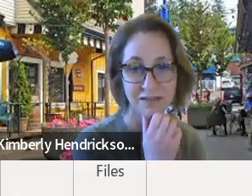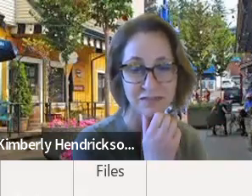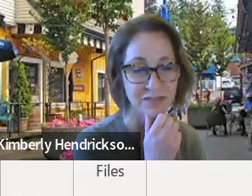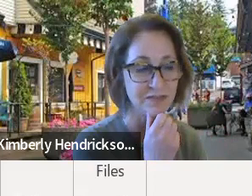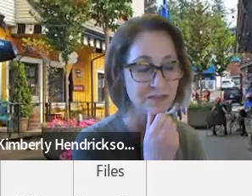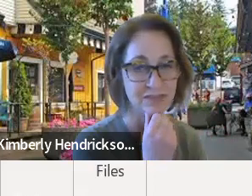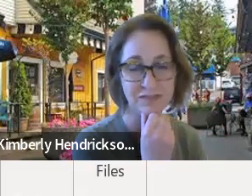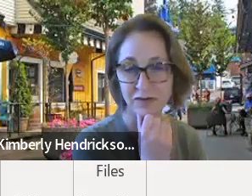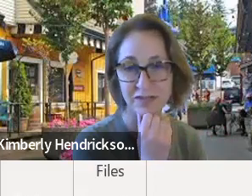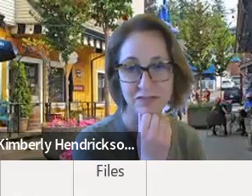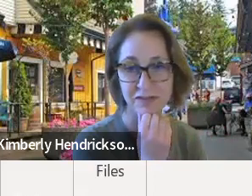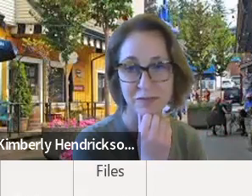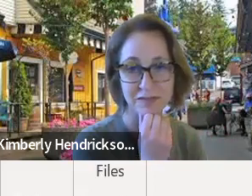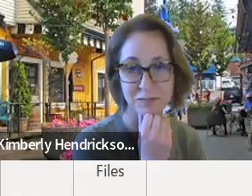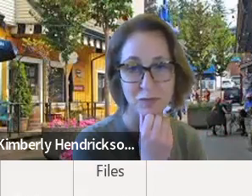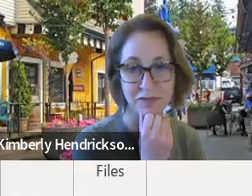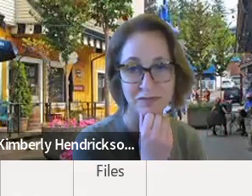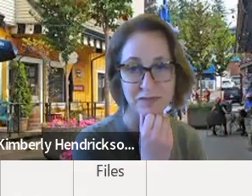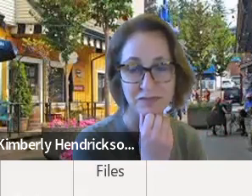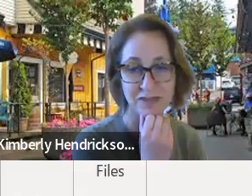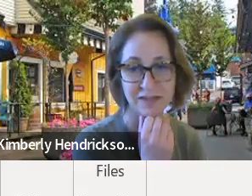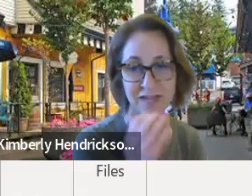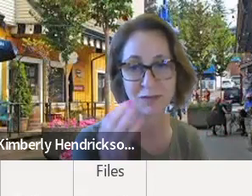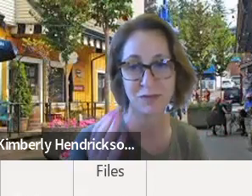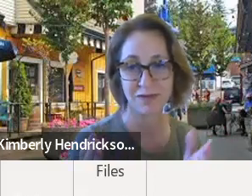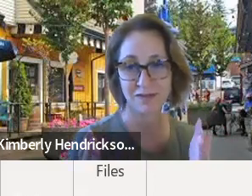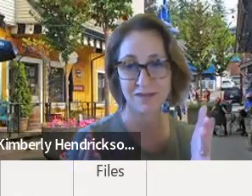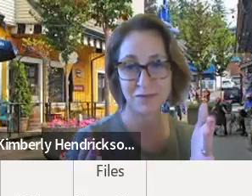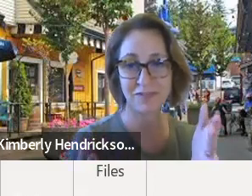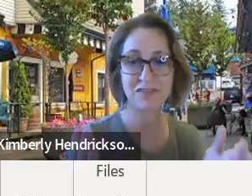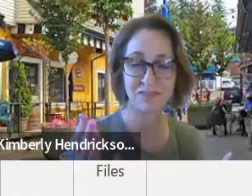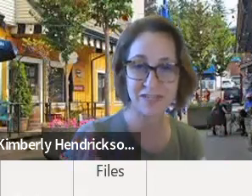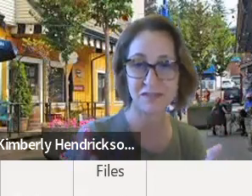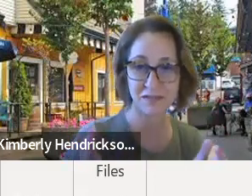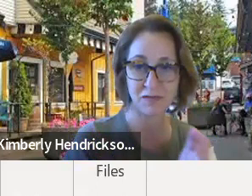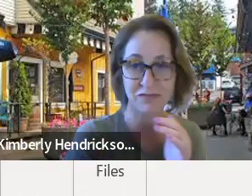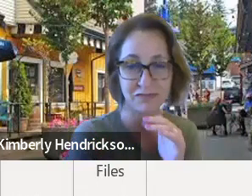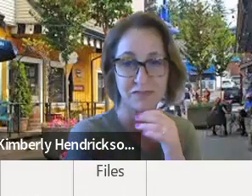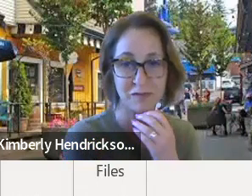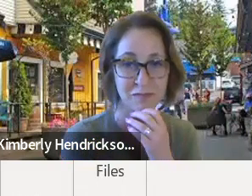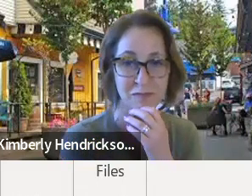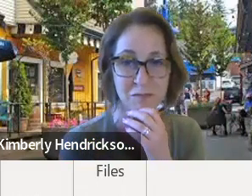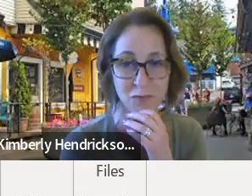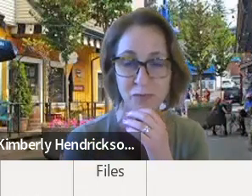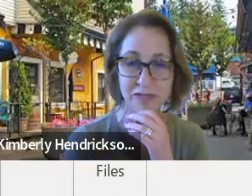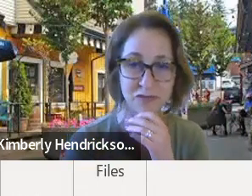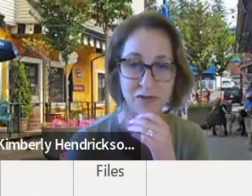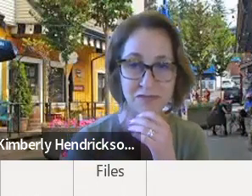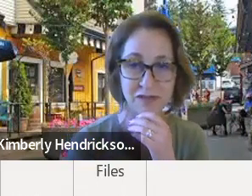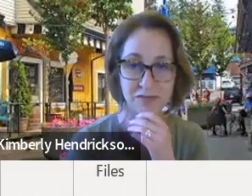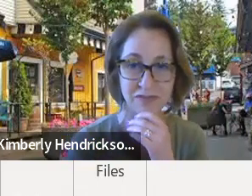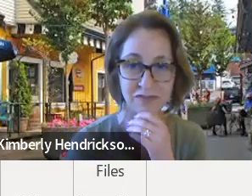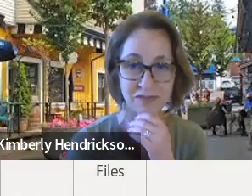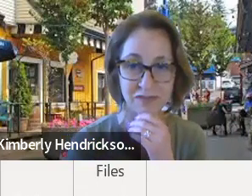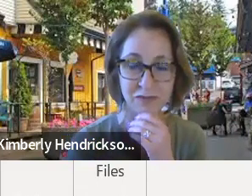different context. Chief Harding has talked about the importance of understanding how police fit into the larger system. I mean, the more we can